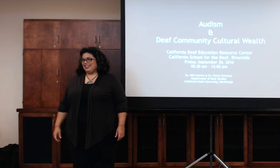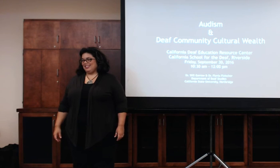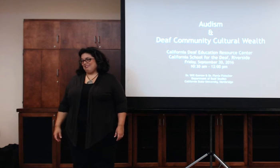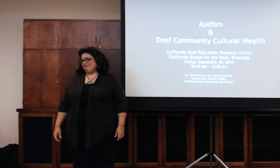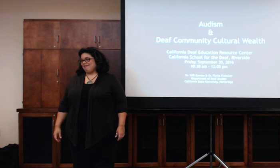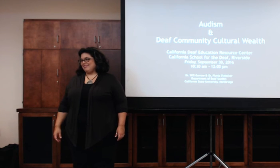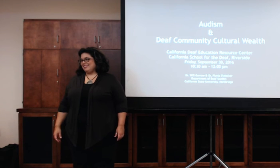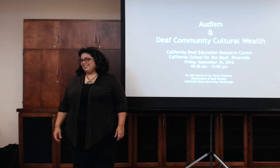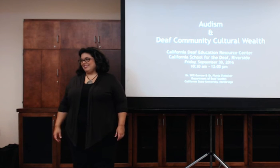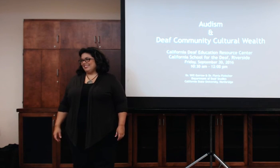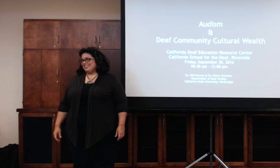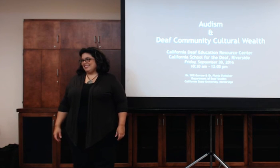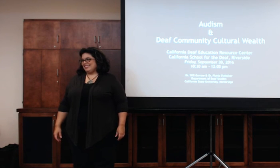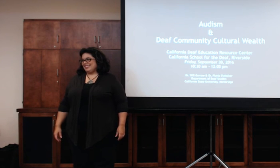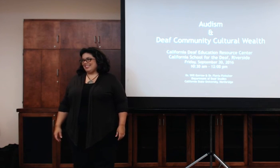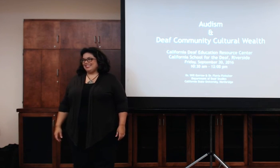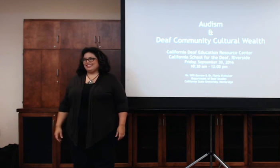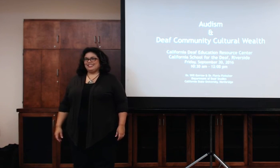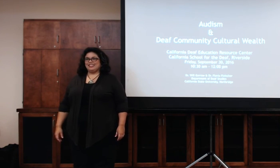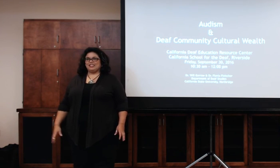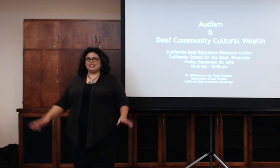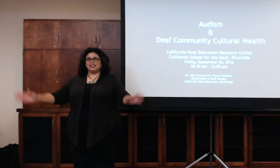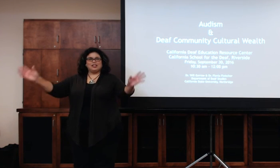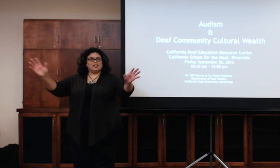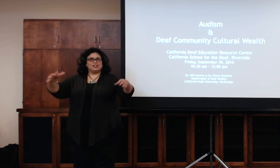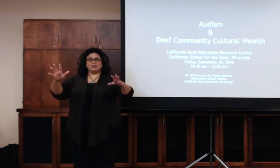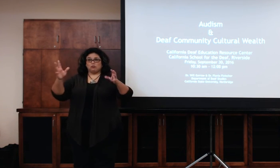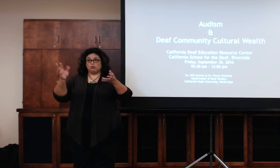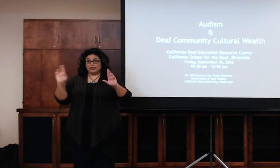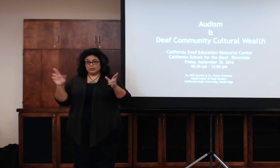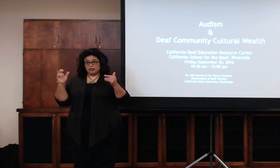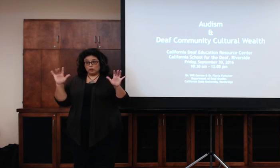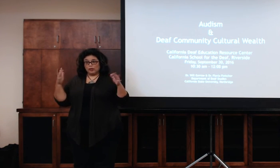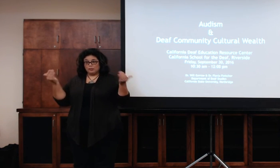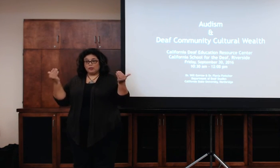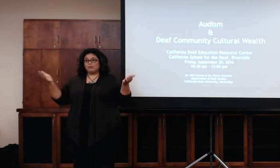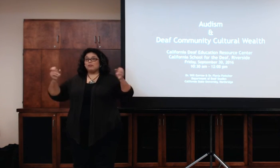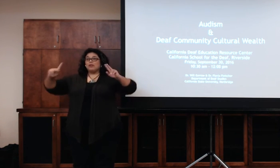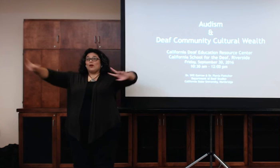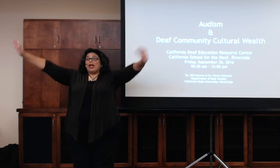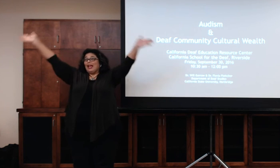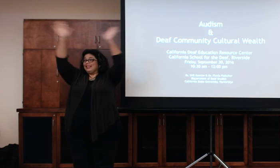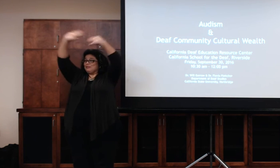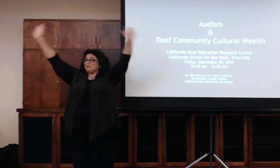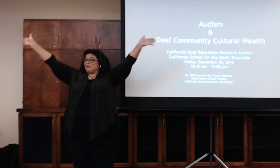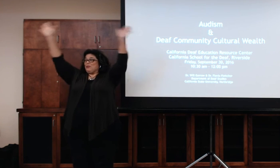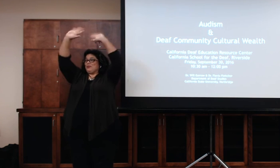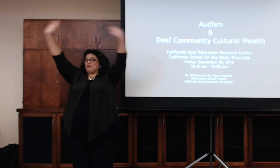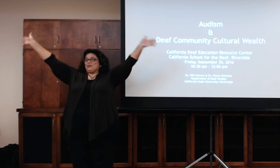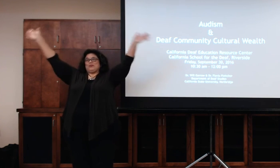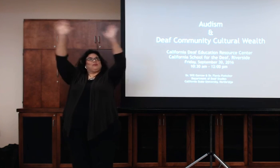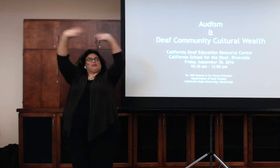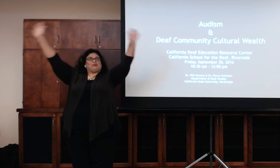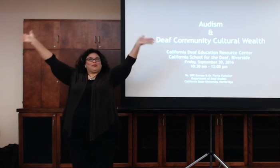All right, Hello, everyone. Hi,